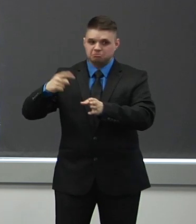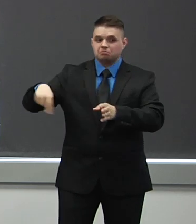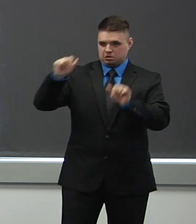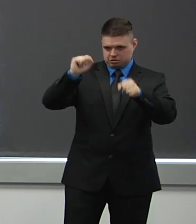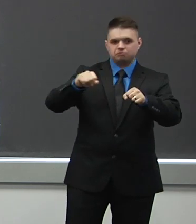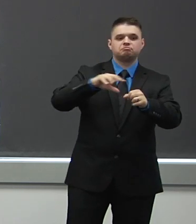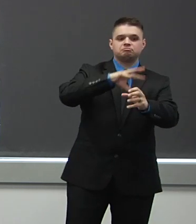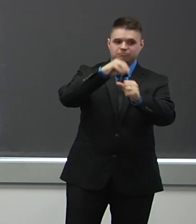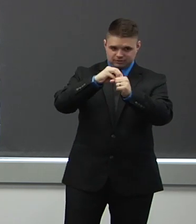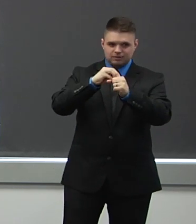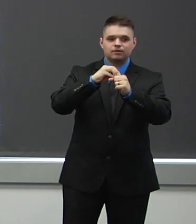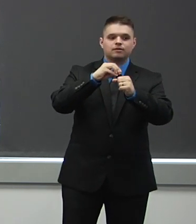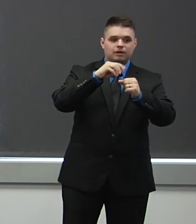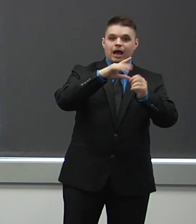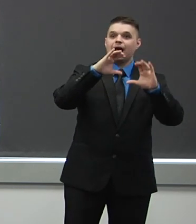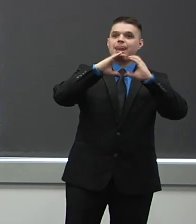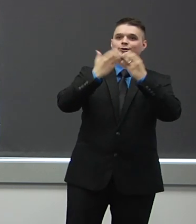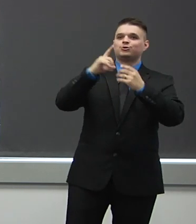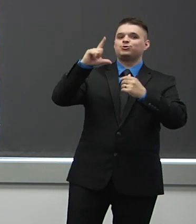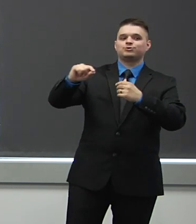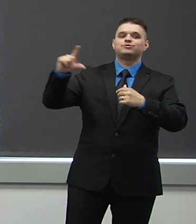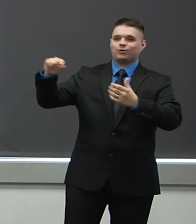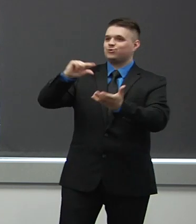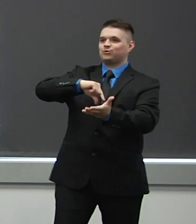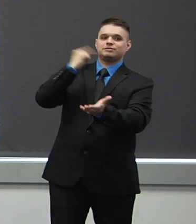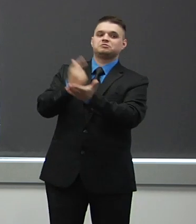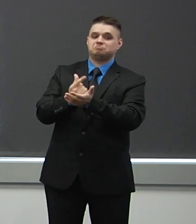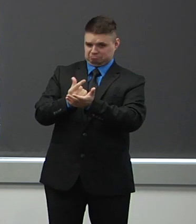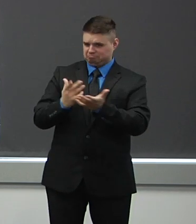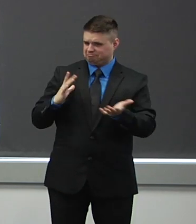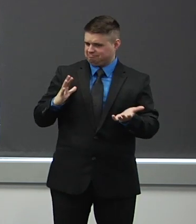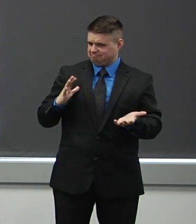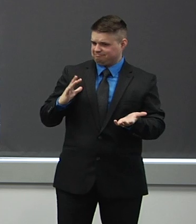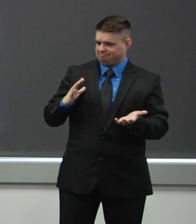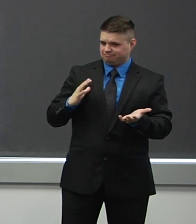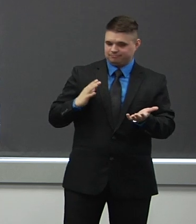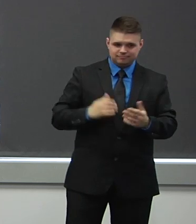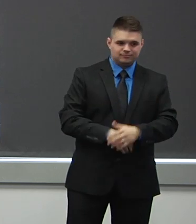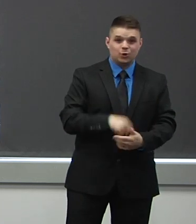class of 2020, a graduating member of that class.